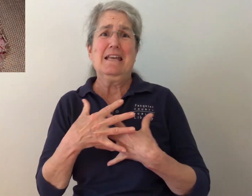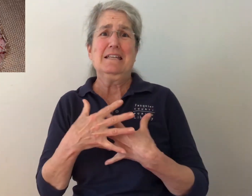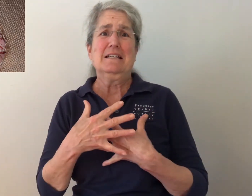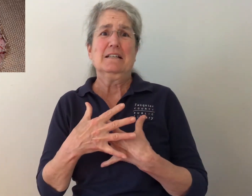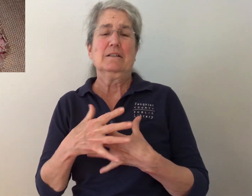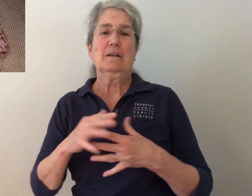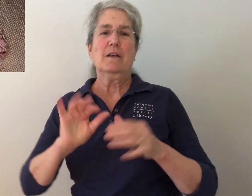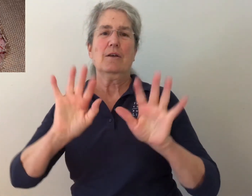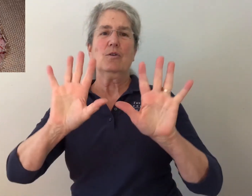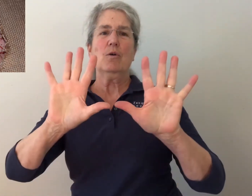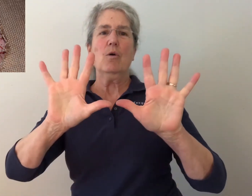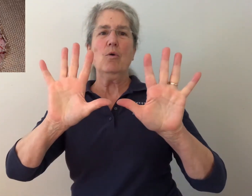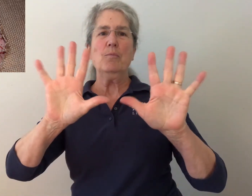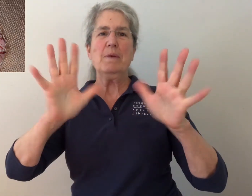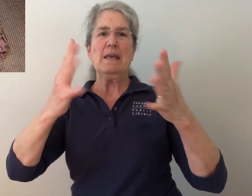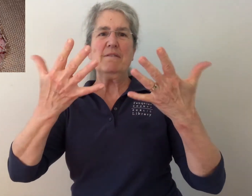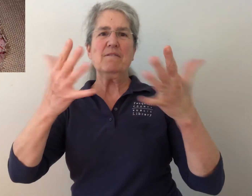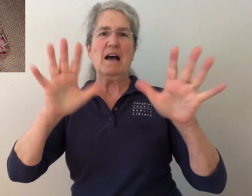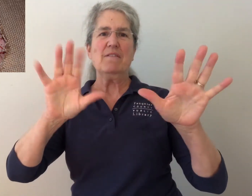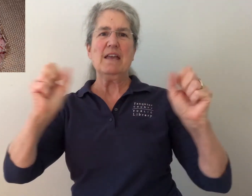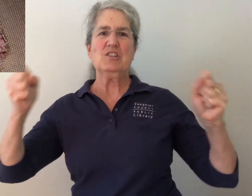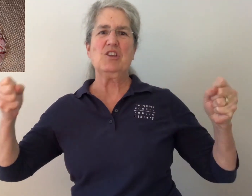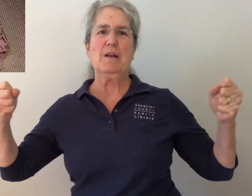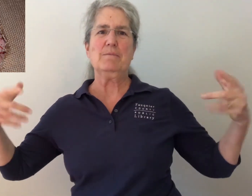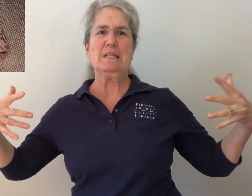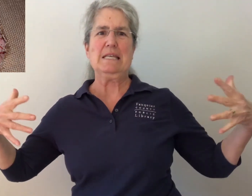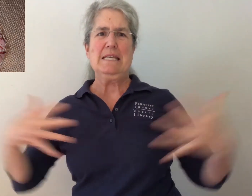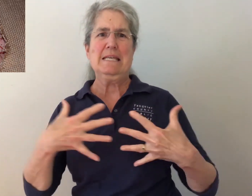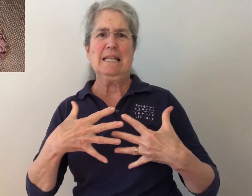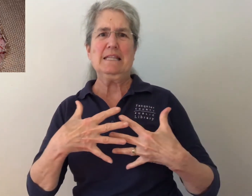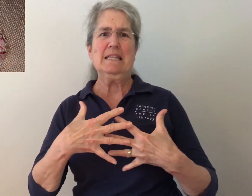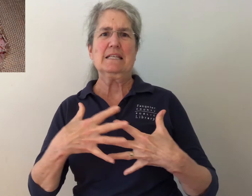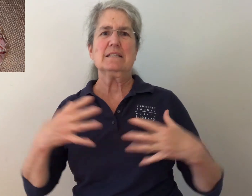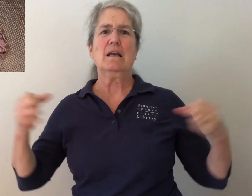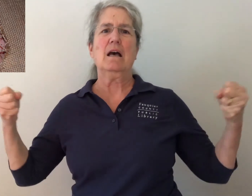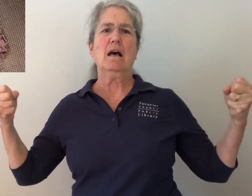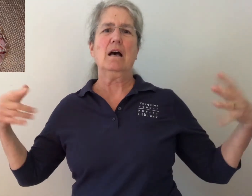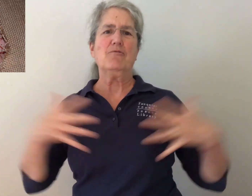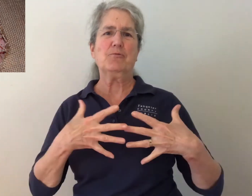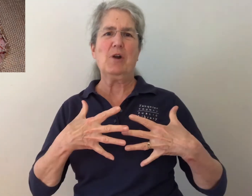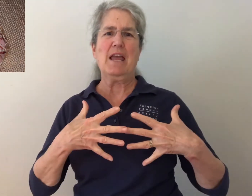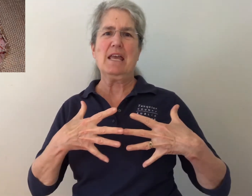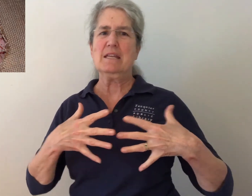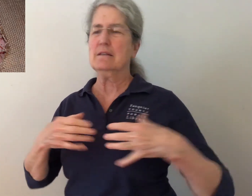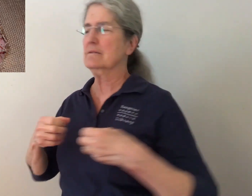Afraid. Your whole big five handshake comes in like this.